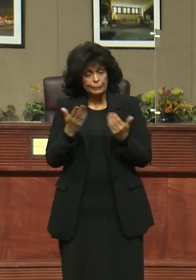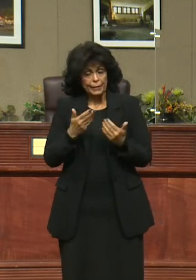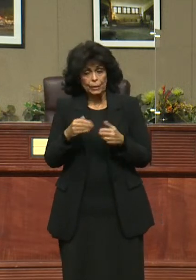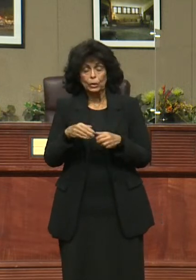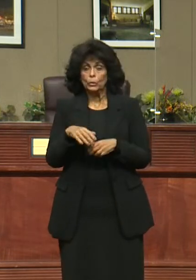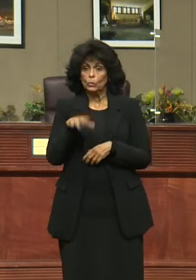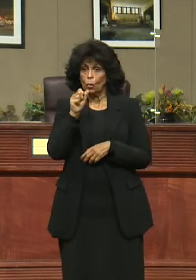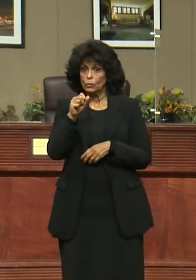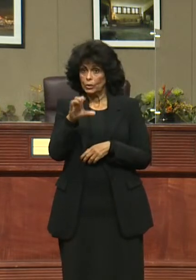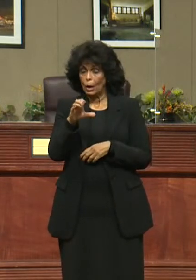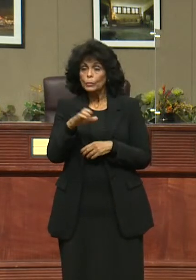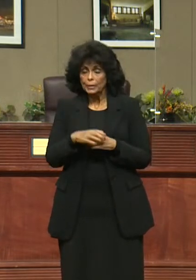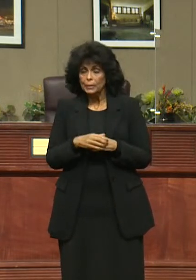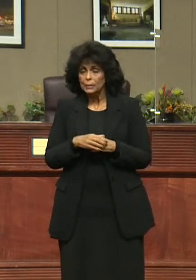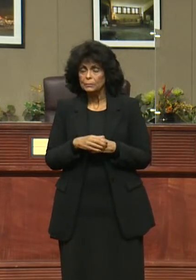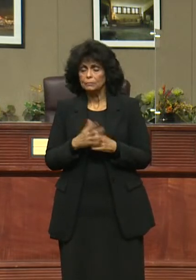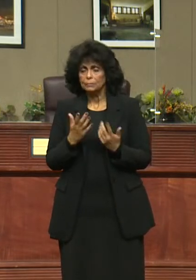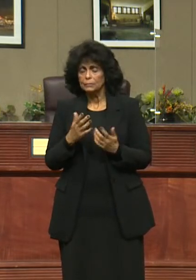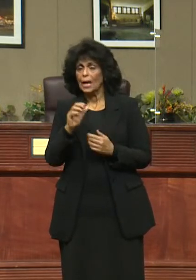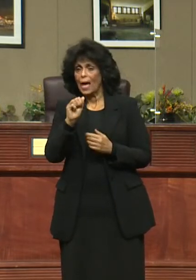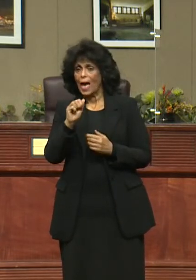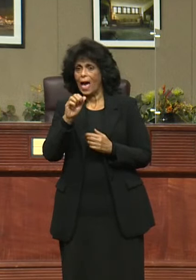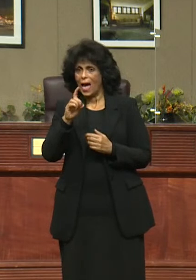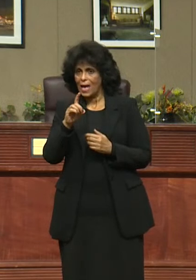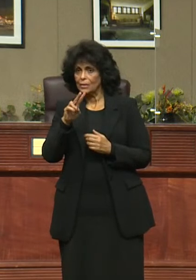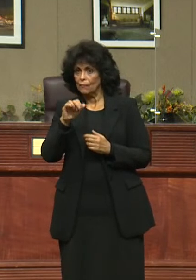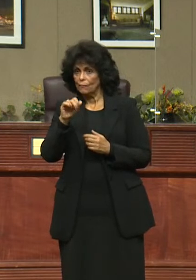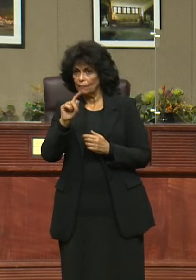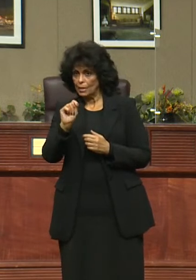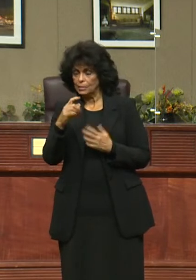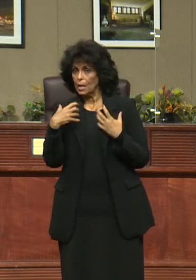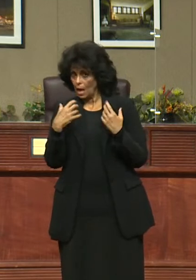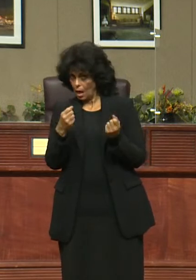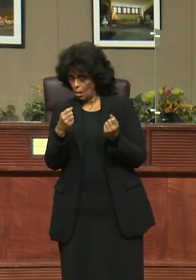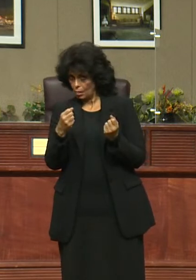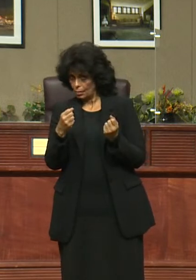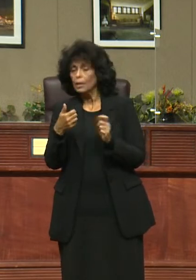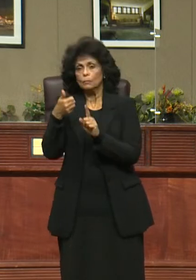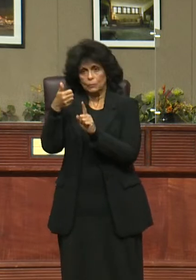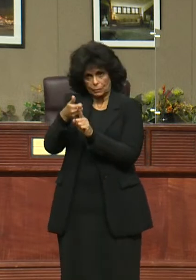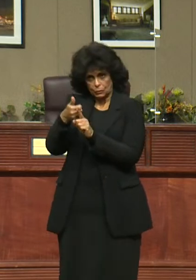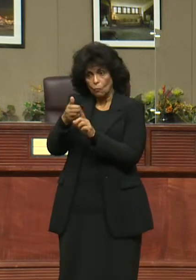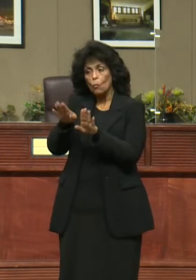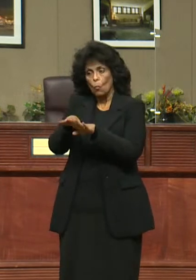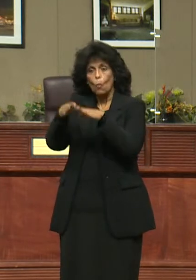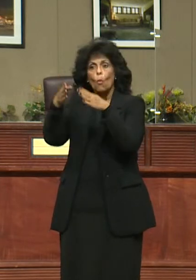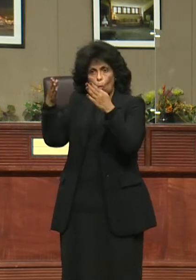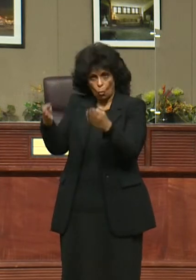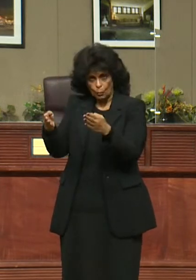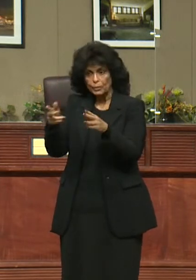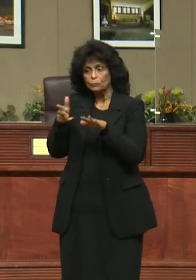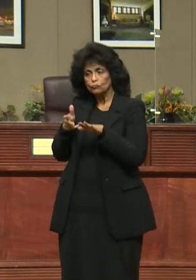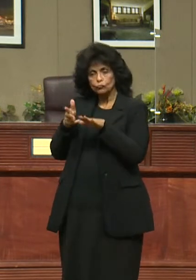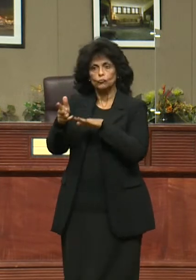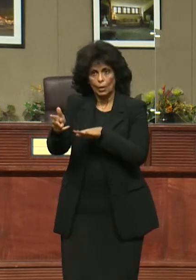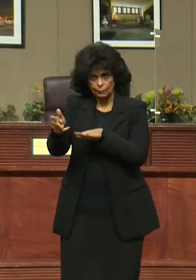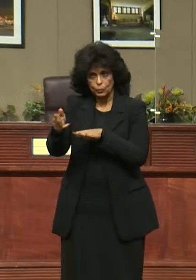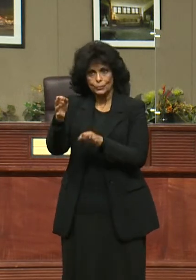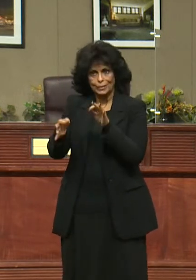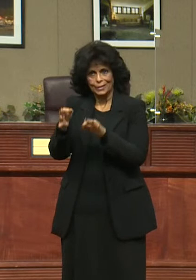County, Advent Health did open a drive-through for the patients who are 65 years older. So